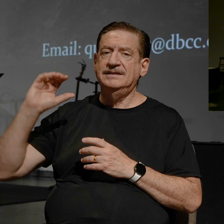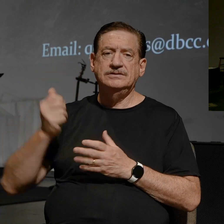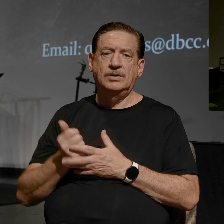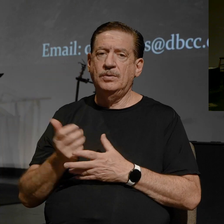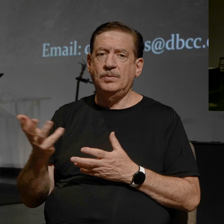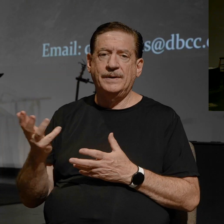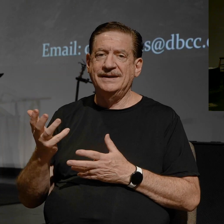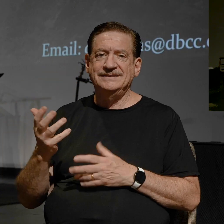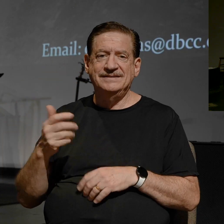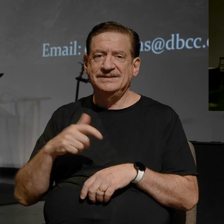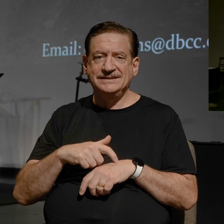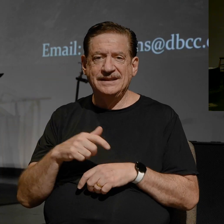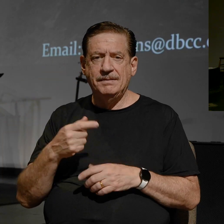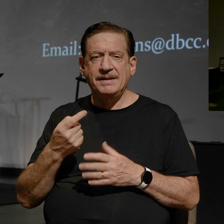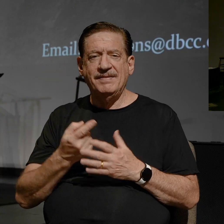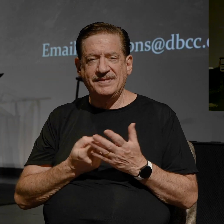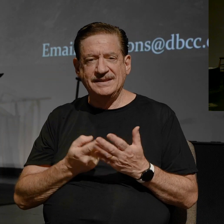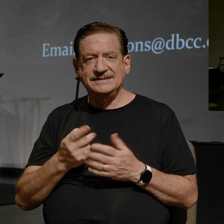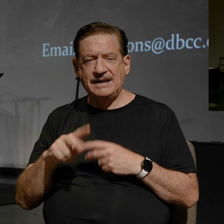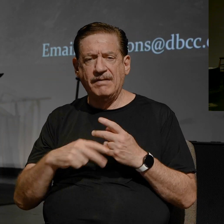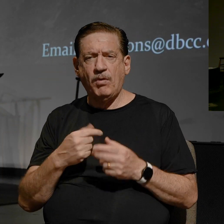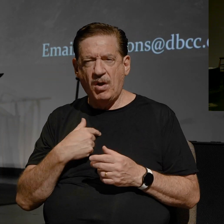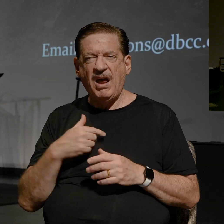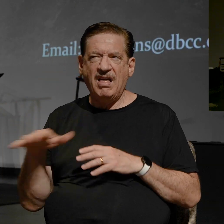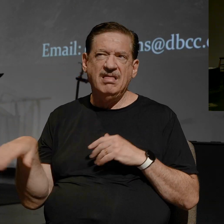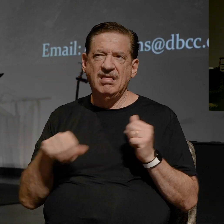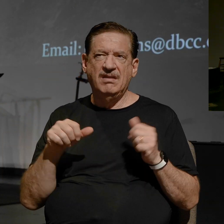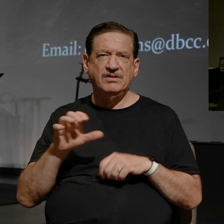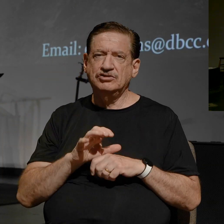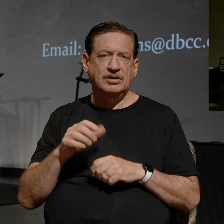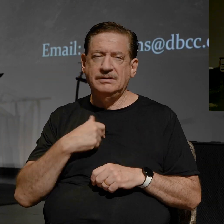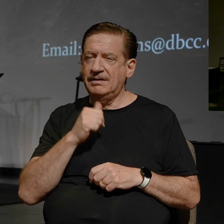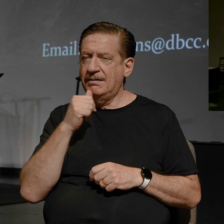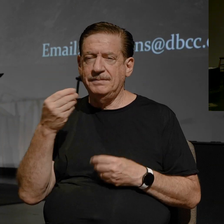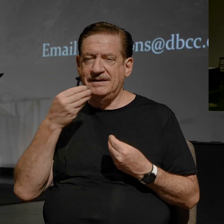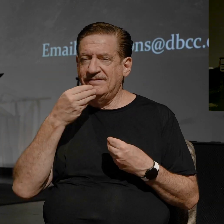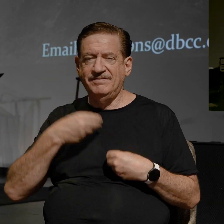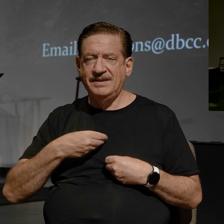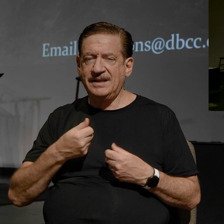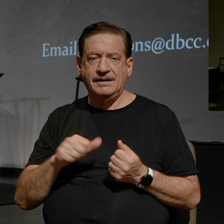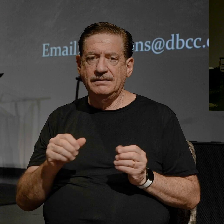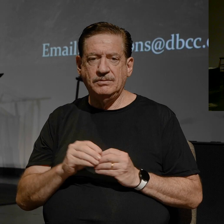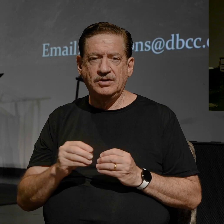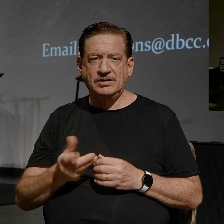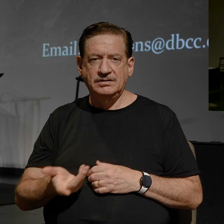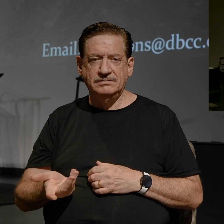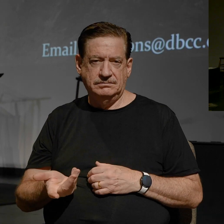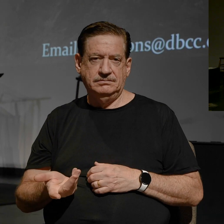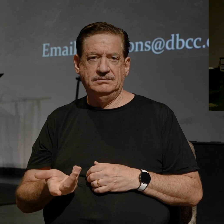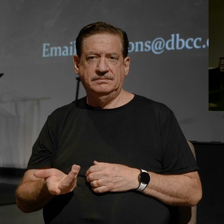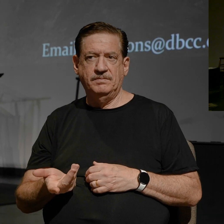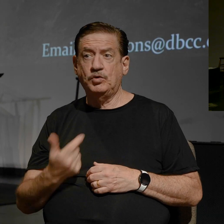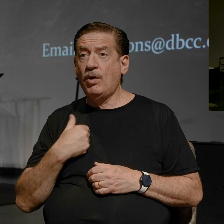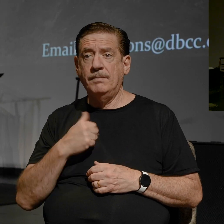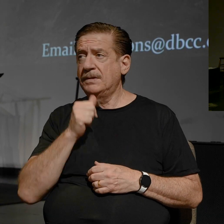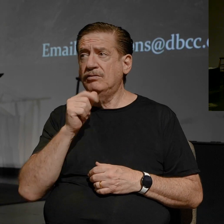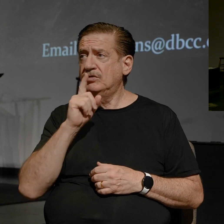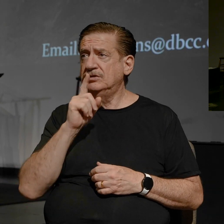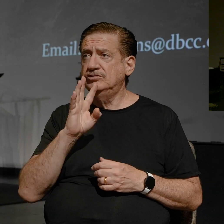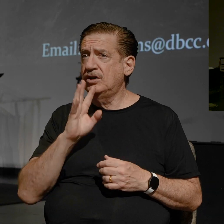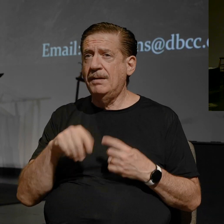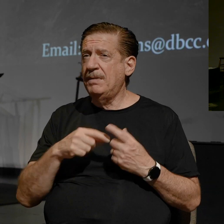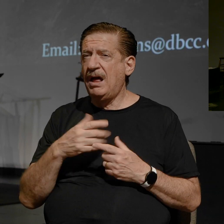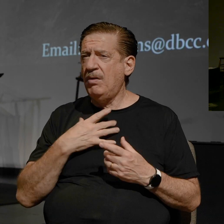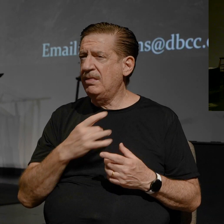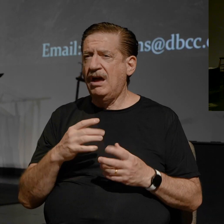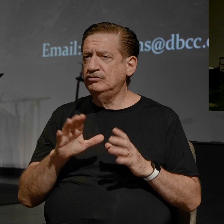time. And these kinds of statements are made. Yeah, I left that church because I just wasn't being fed anymore. Or I'm not really part of that small group